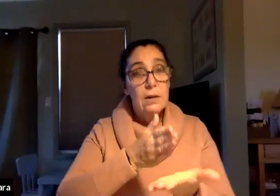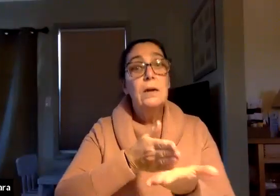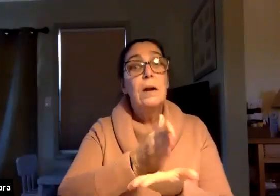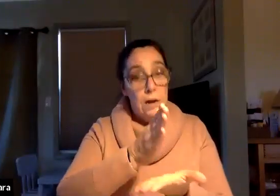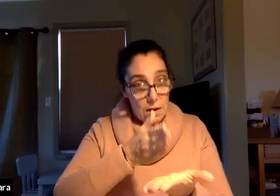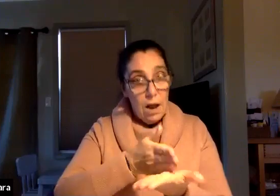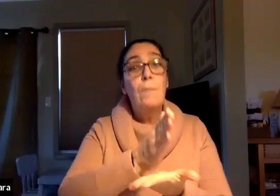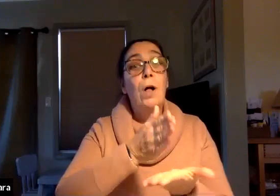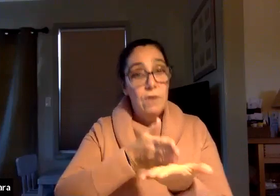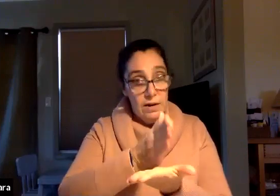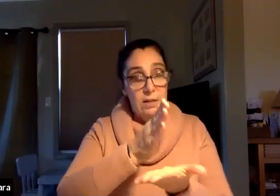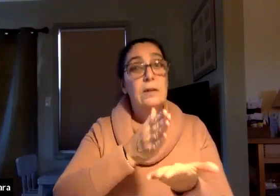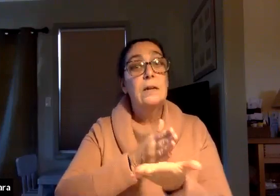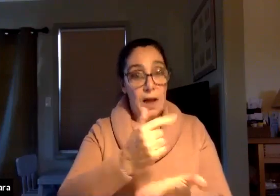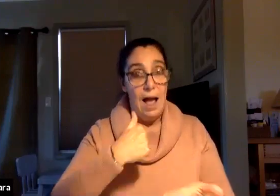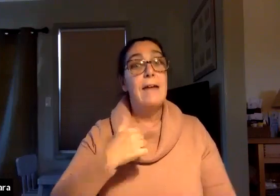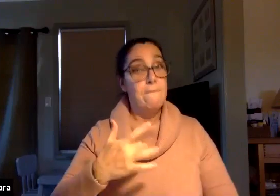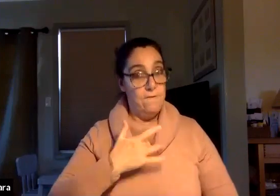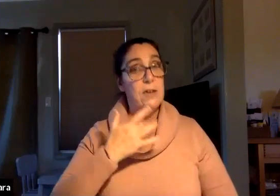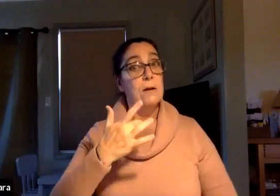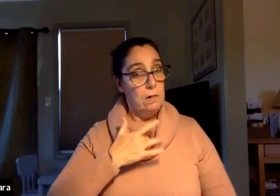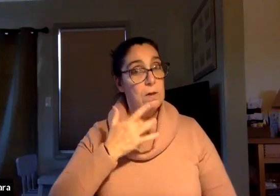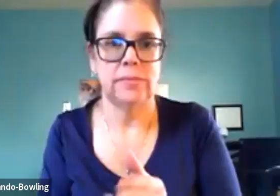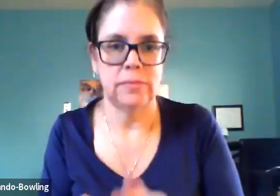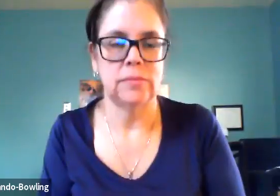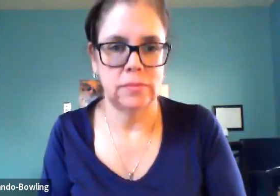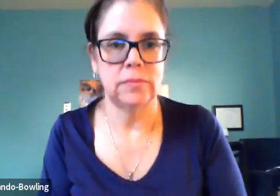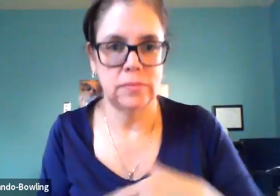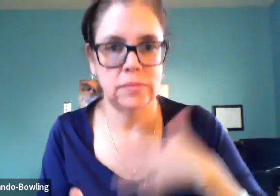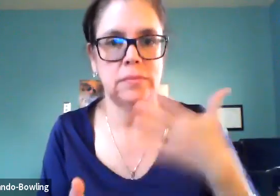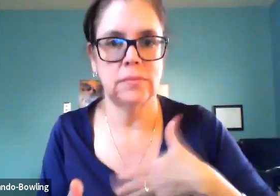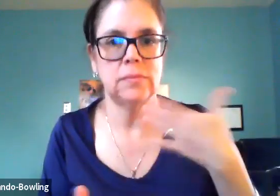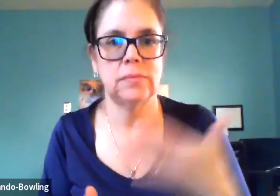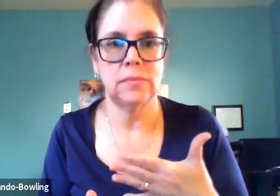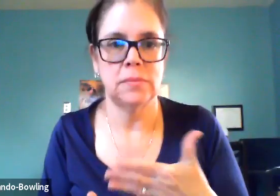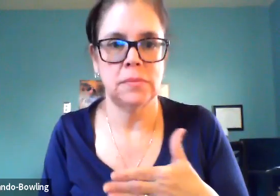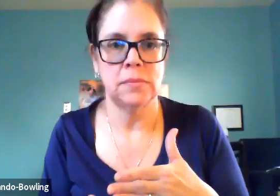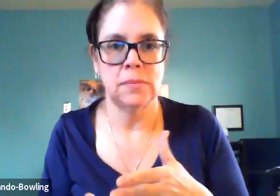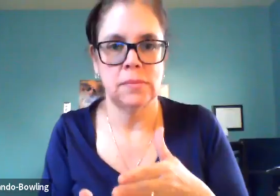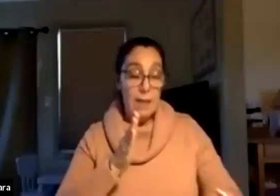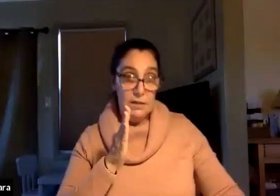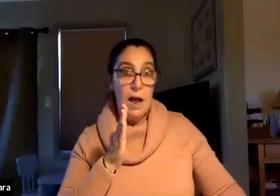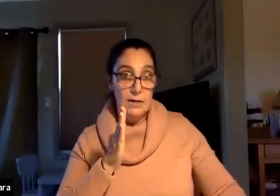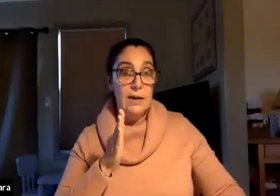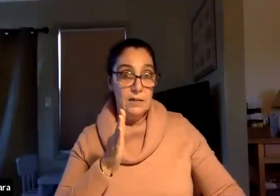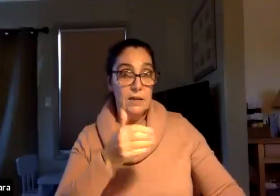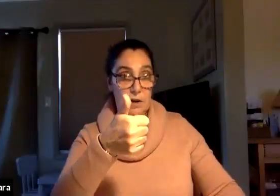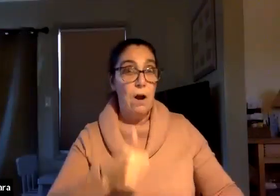all right. I'm all right. I feel all right. And that's the context that's here,